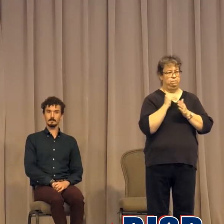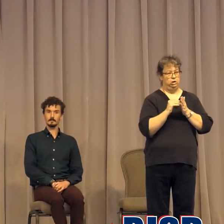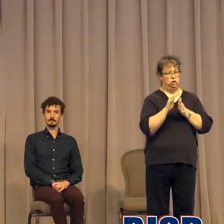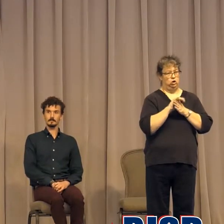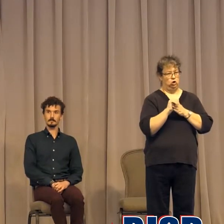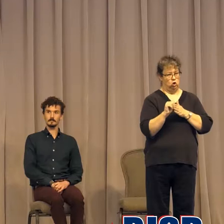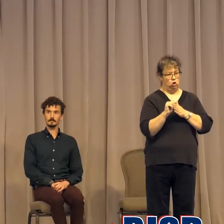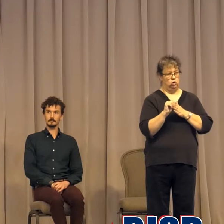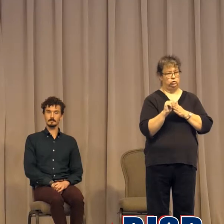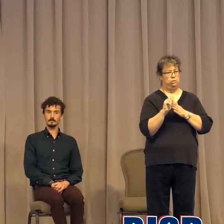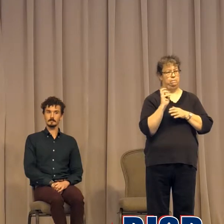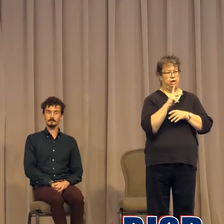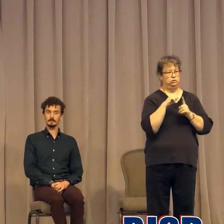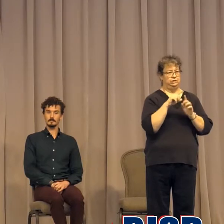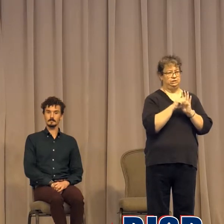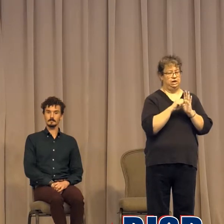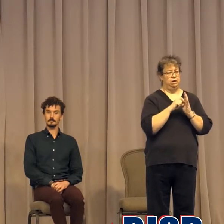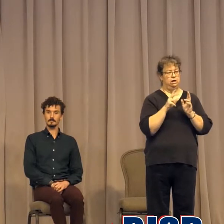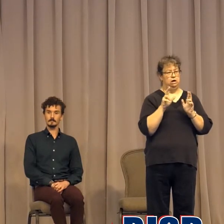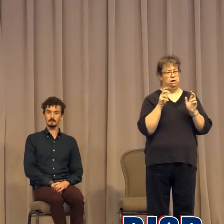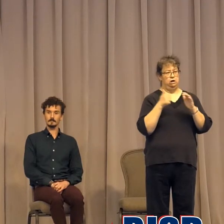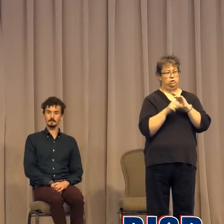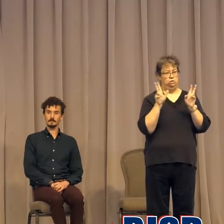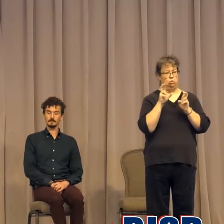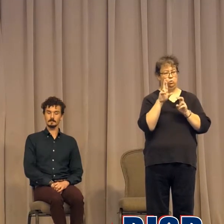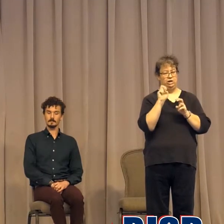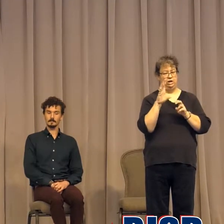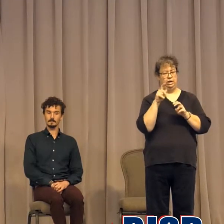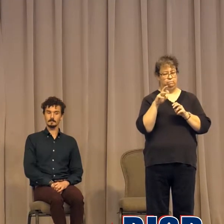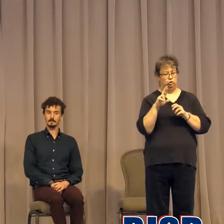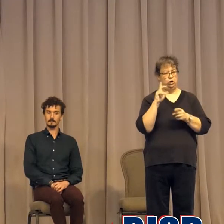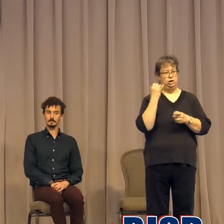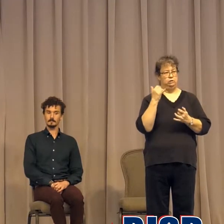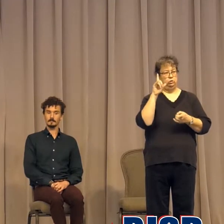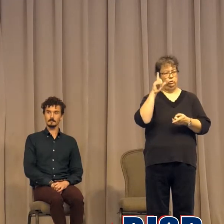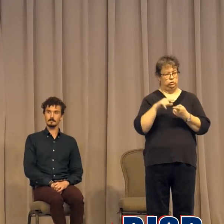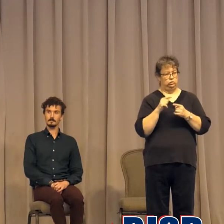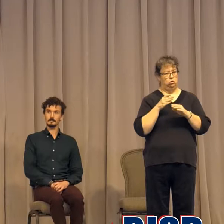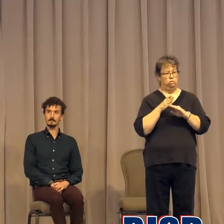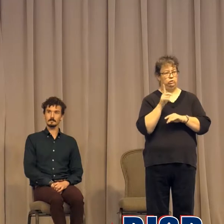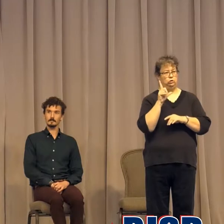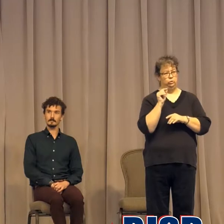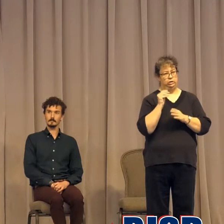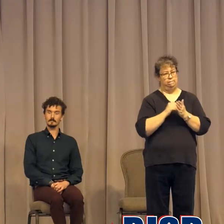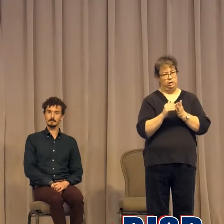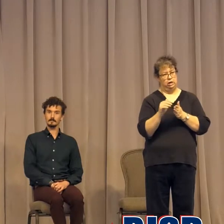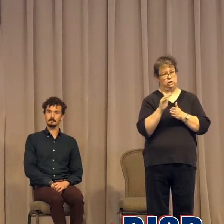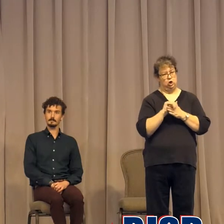state under recapture. Under House Bill 3, that number has been reduced by over $20